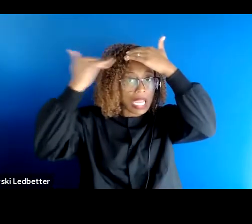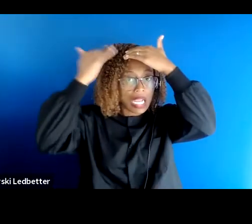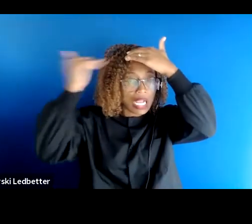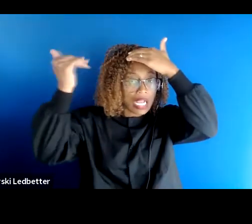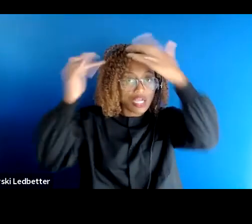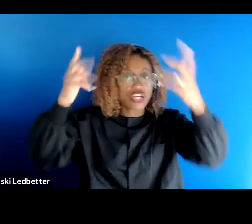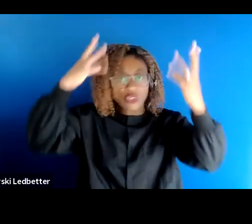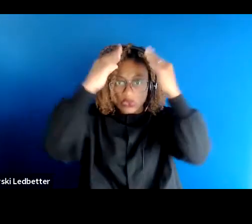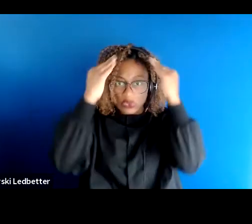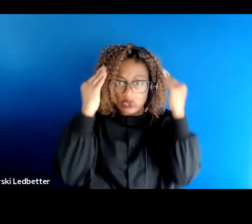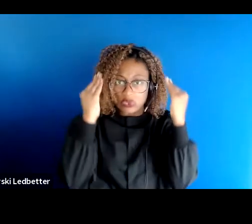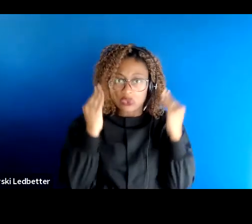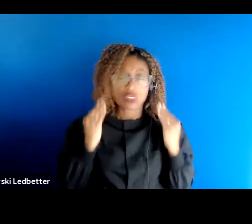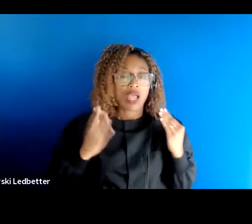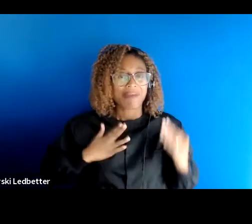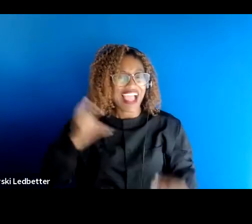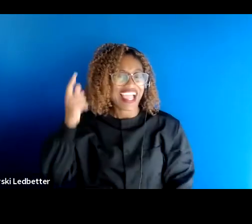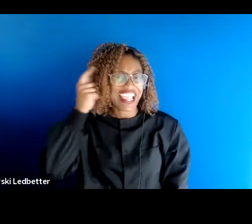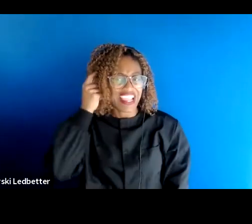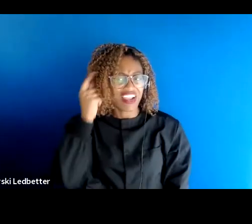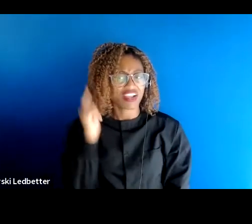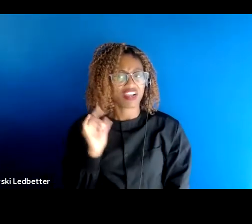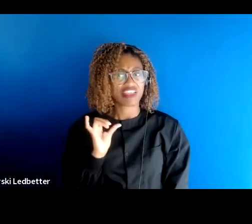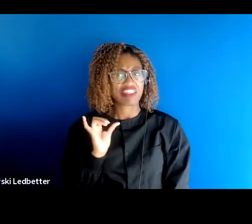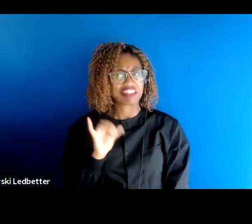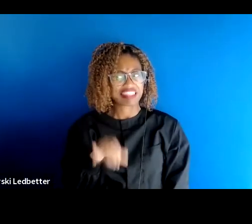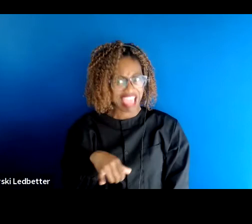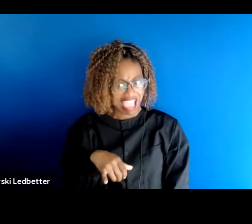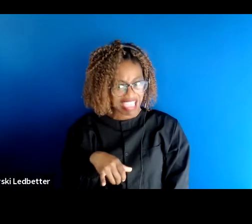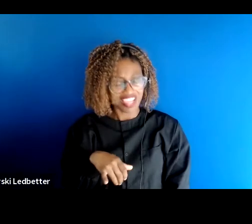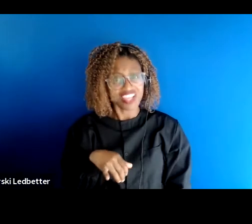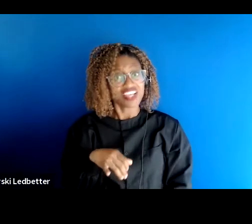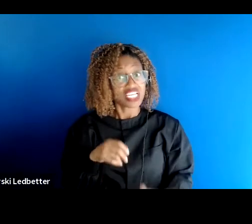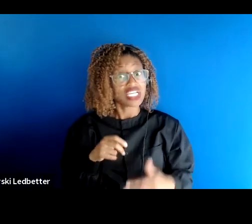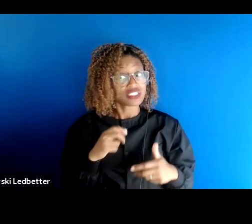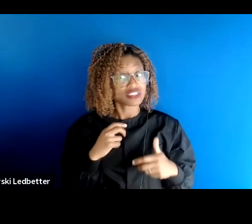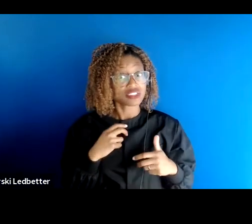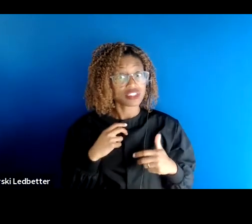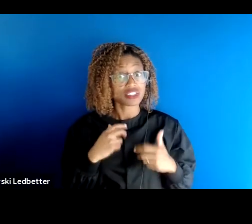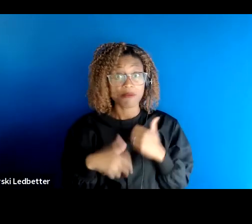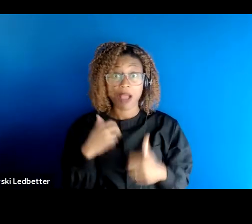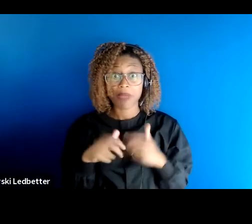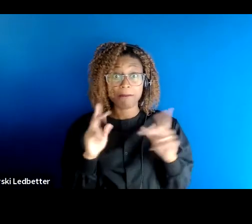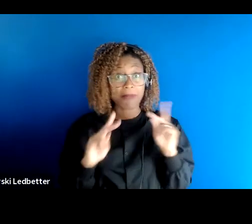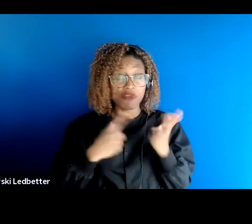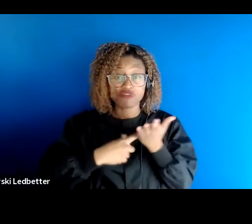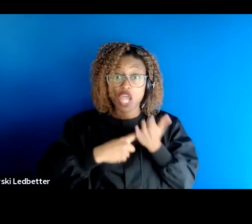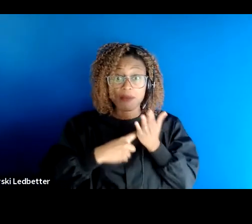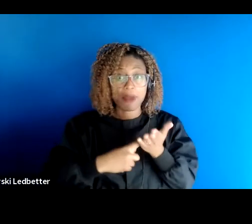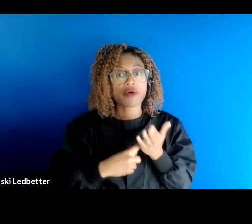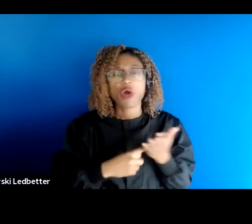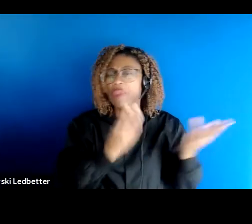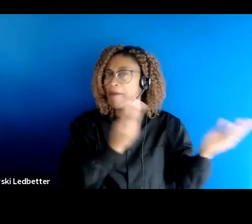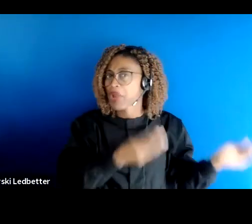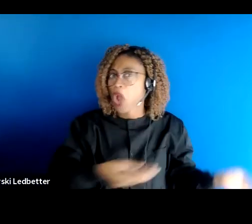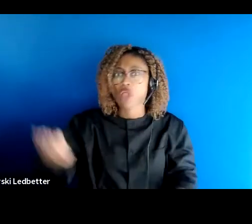hair. This is an issue that people have talked about, and they have taken it all the way up to the Supreme Court